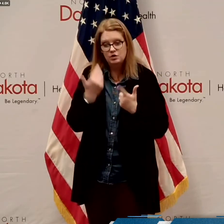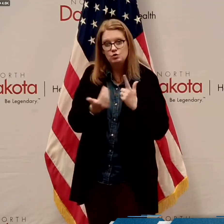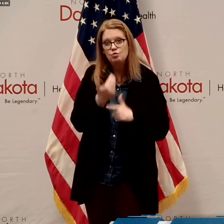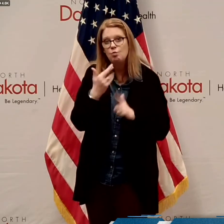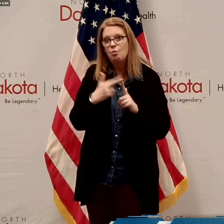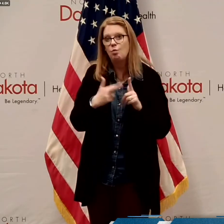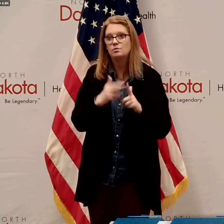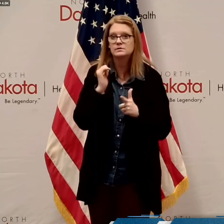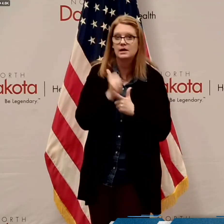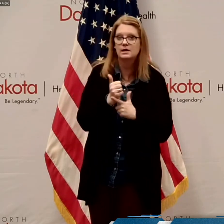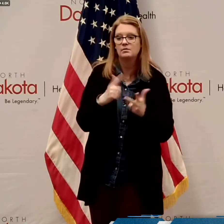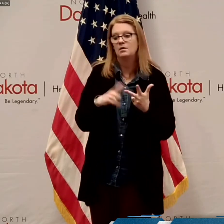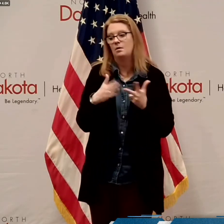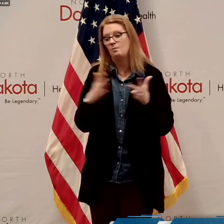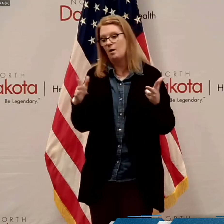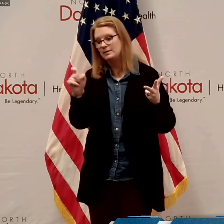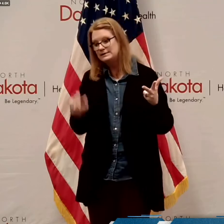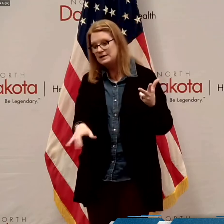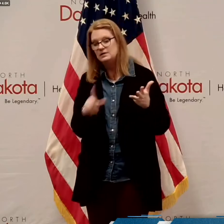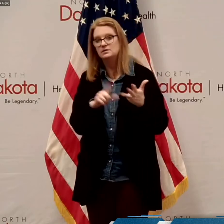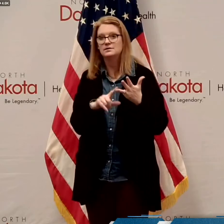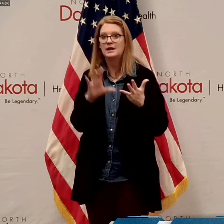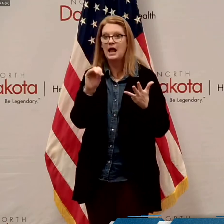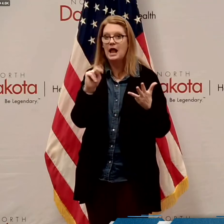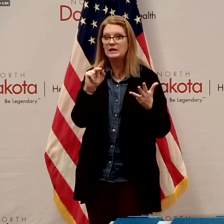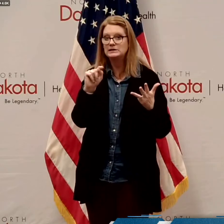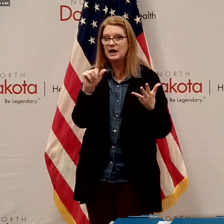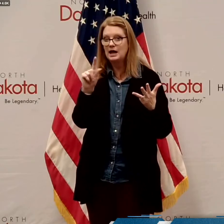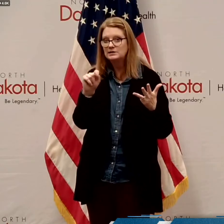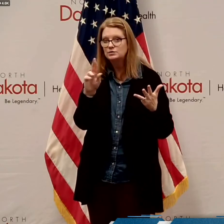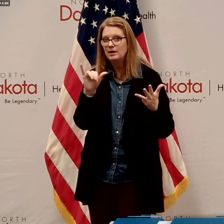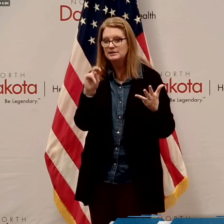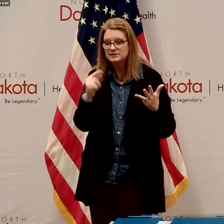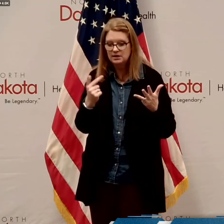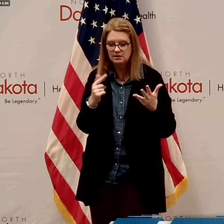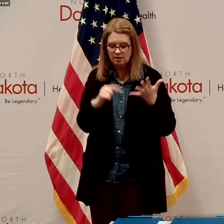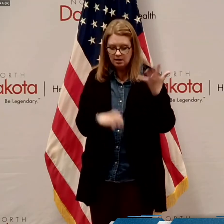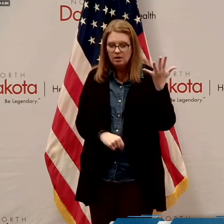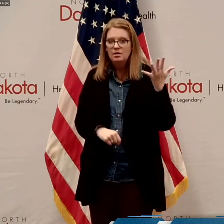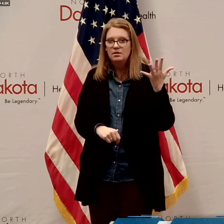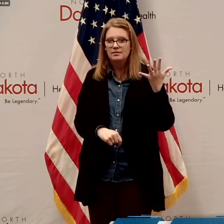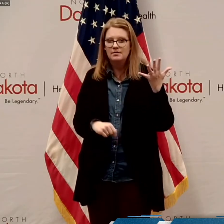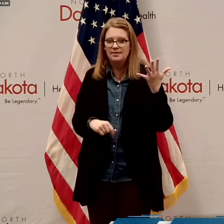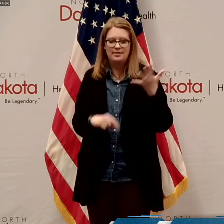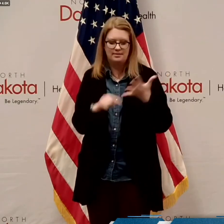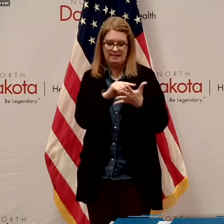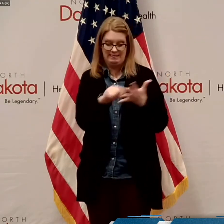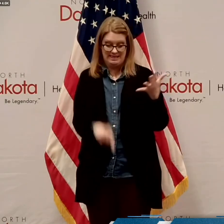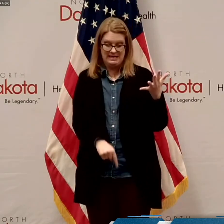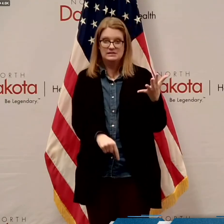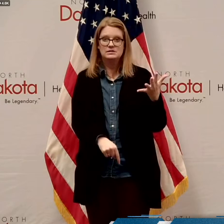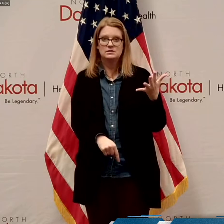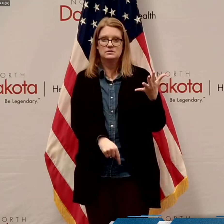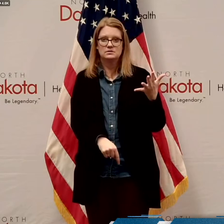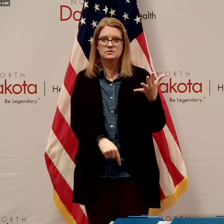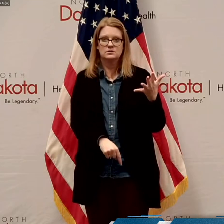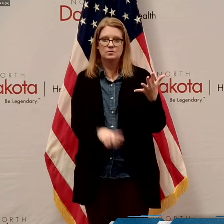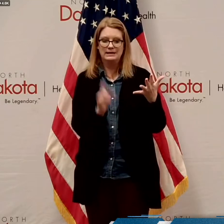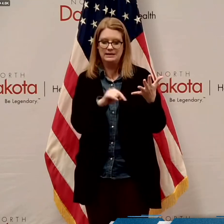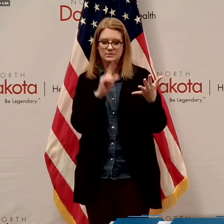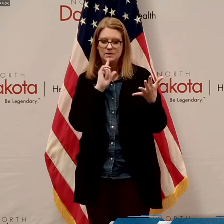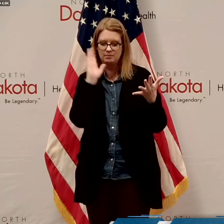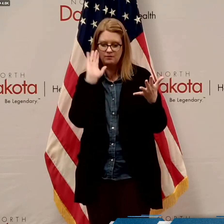Can we get broad-based testing in? Can we do the contact tracing? I mean, those are the muscles we got to build to be excellent at reopening.